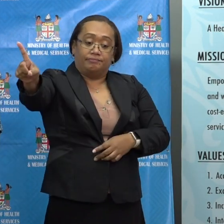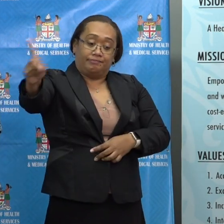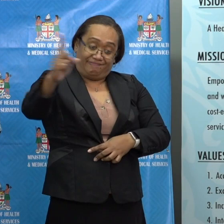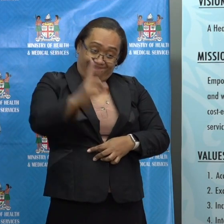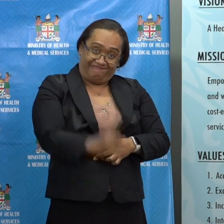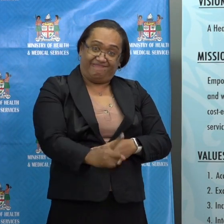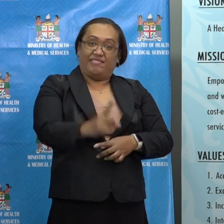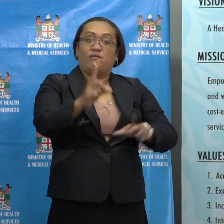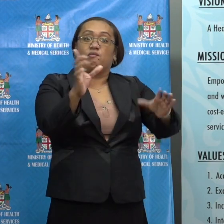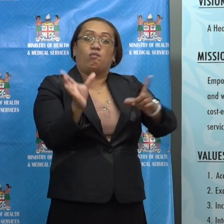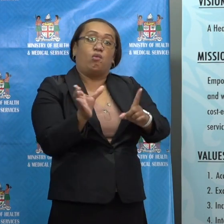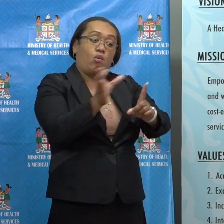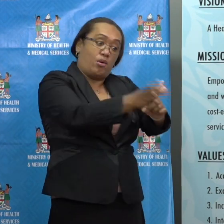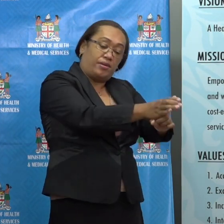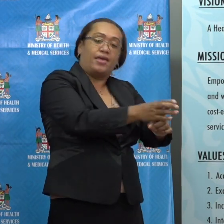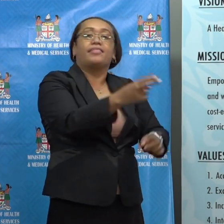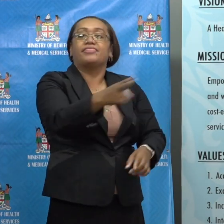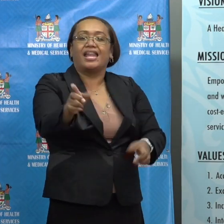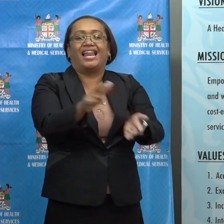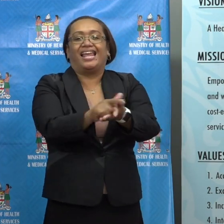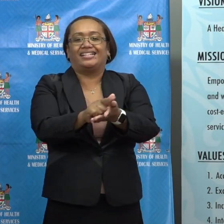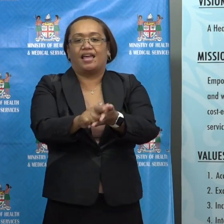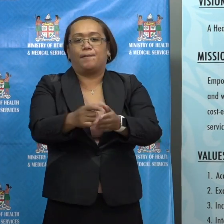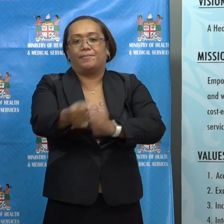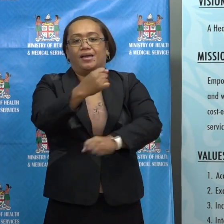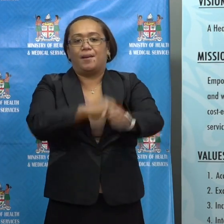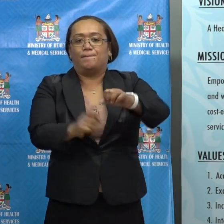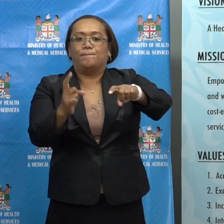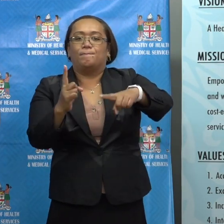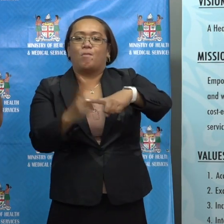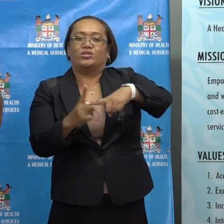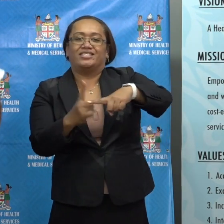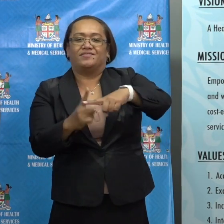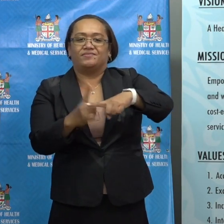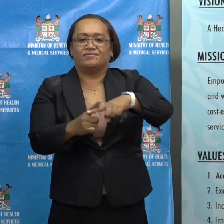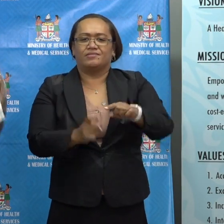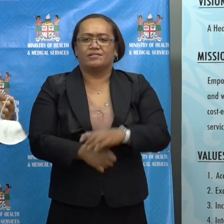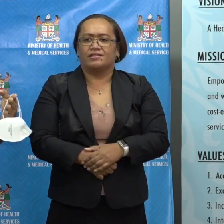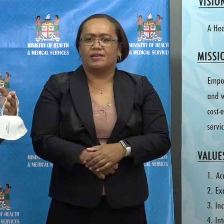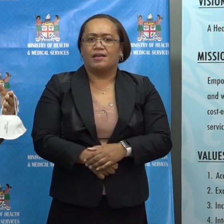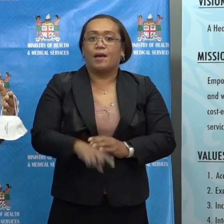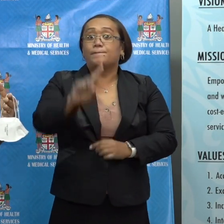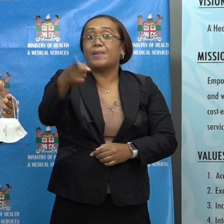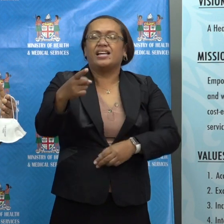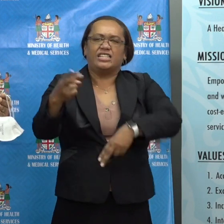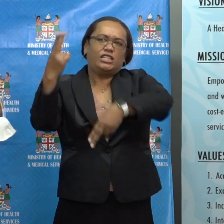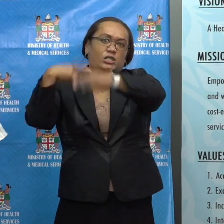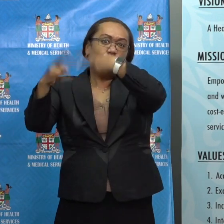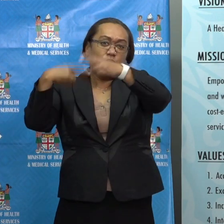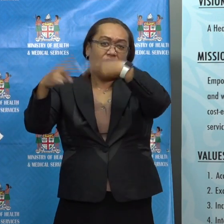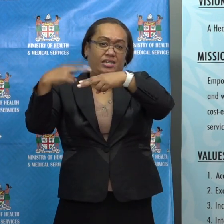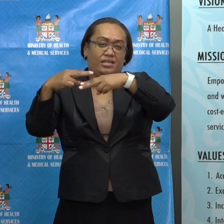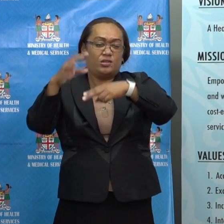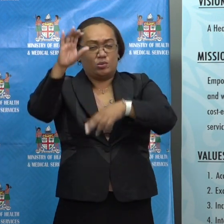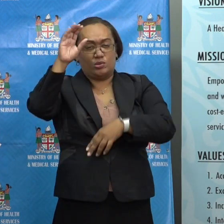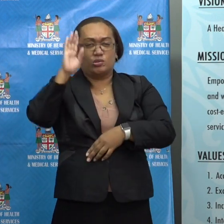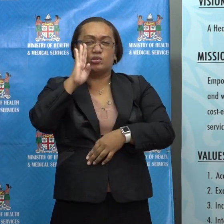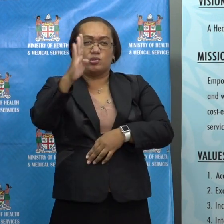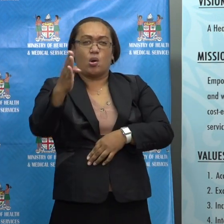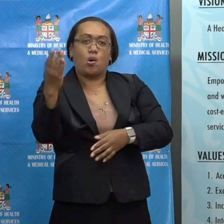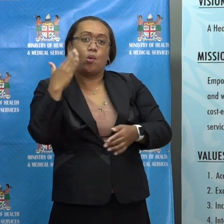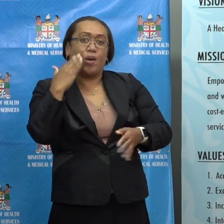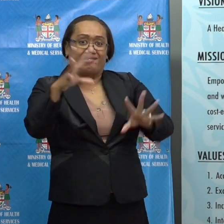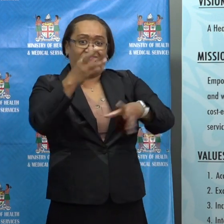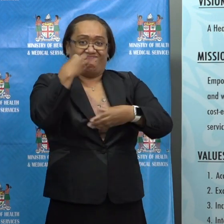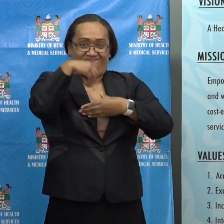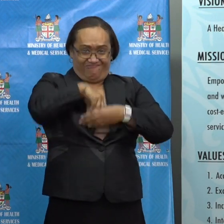tested positive. However, when you track back the history, there was a period between the time they could have got infected to the time that they got into